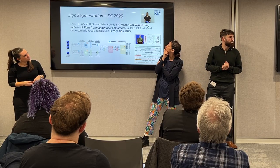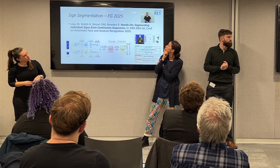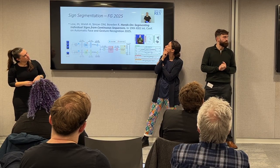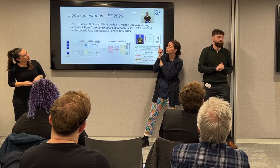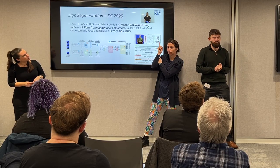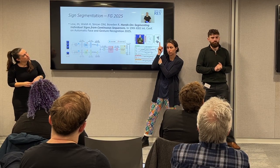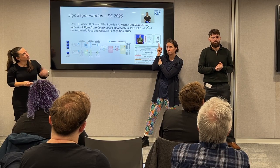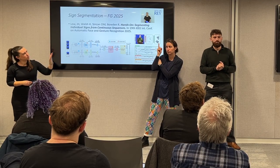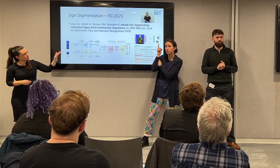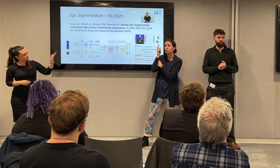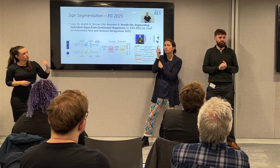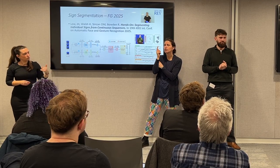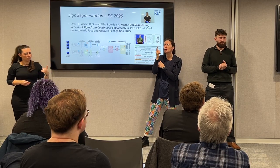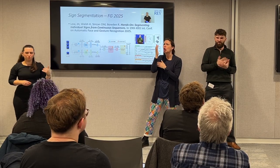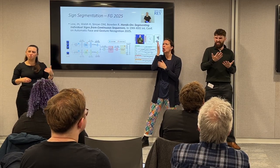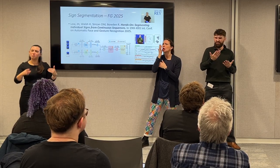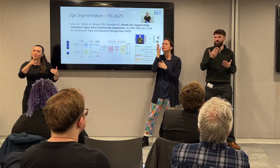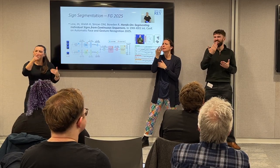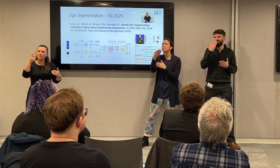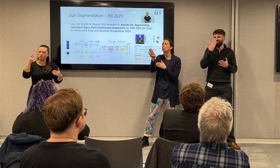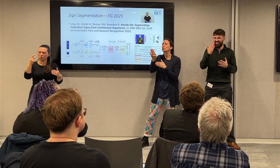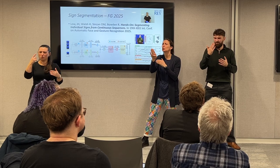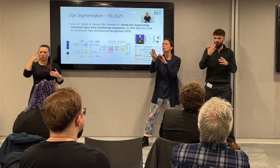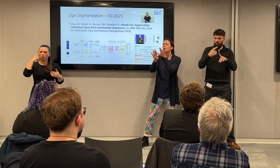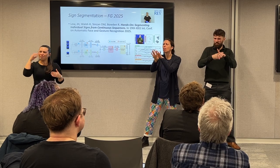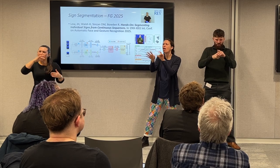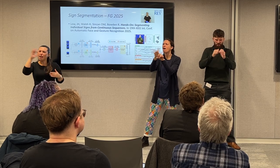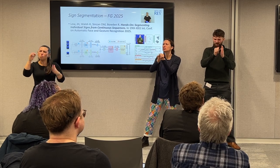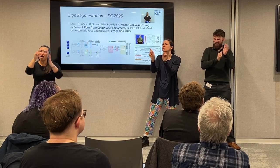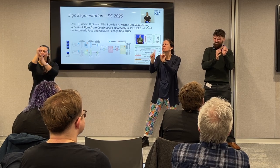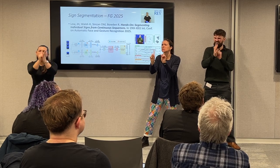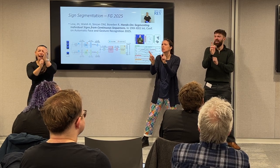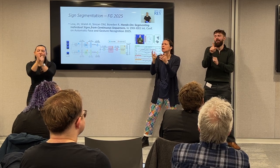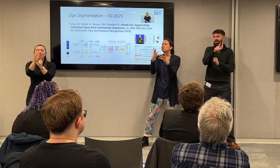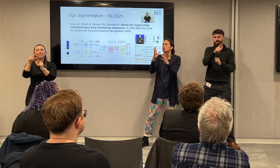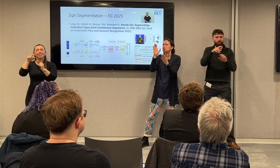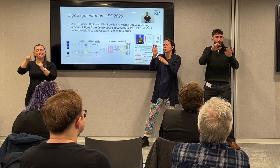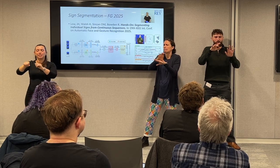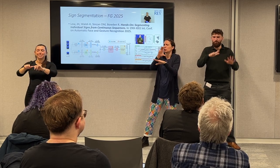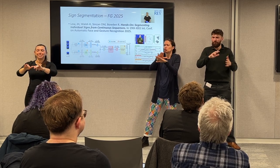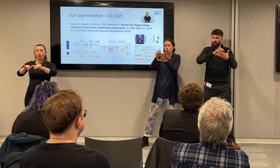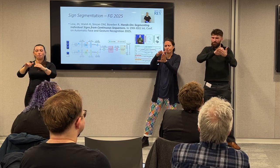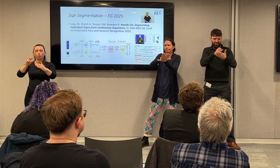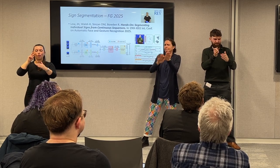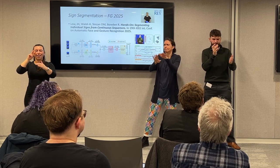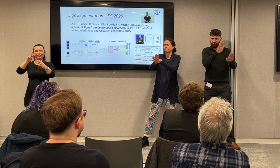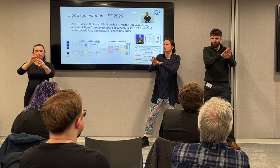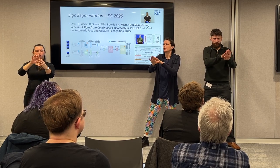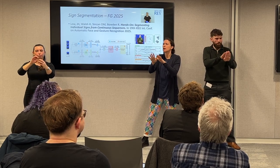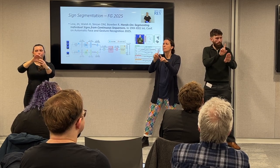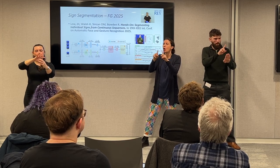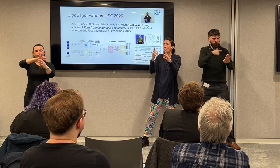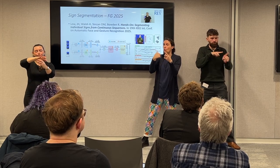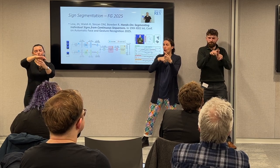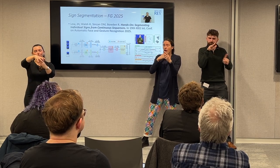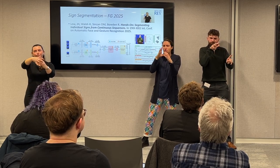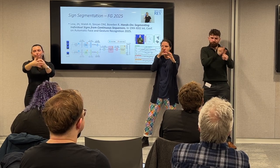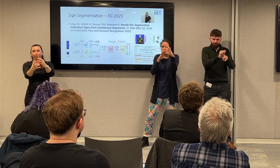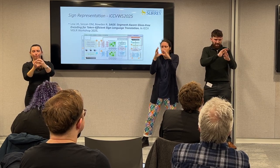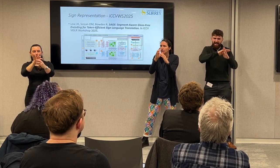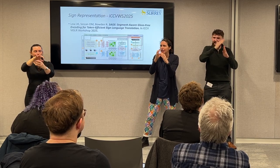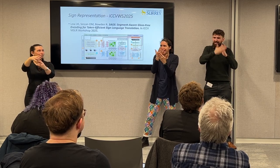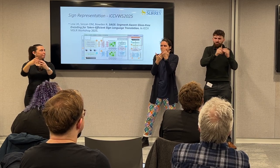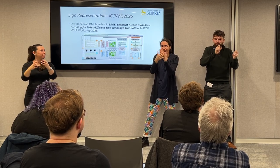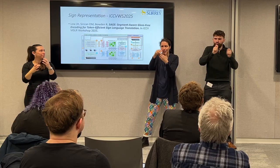Okay, so it looks like they're wearing blue gloves. That's just computer graphics rendering the hands over. But what we're looking for is these changes in the hand shape.